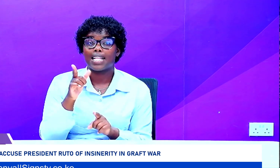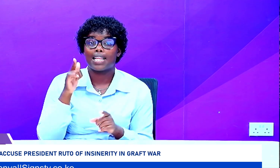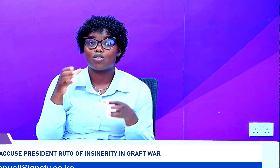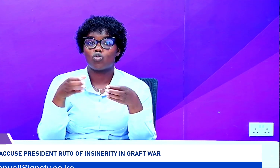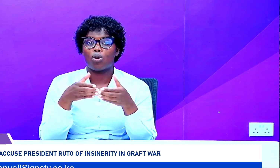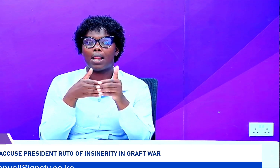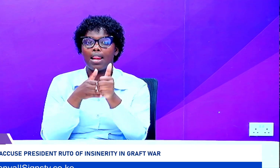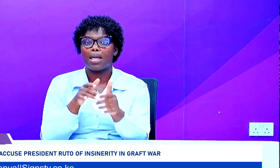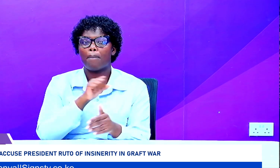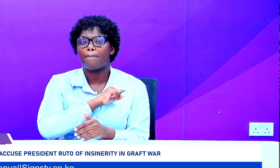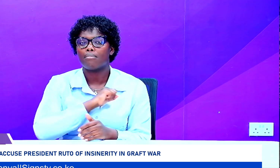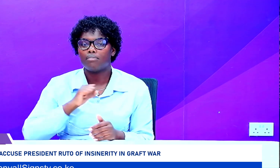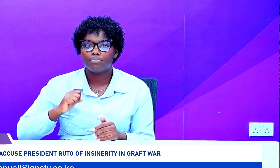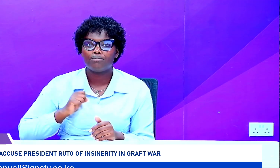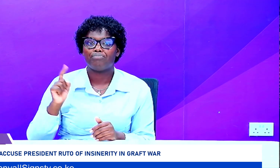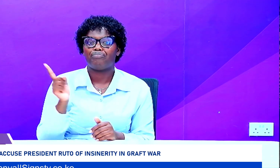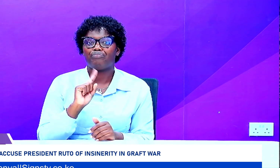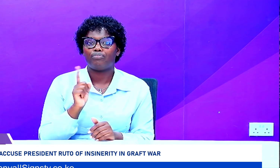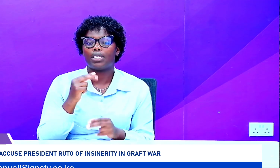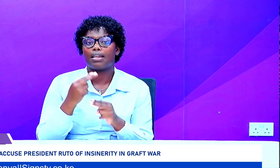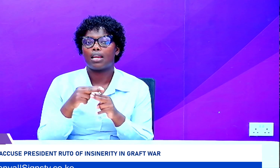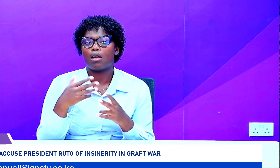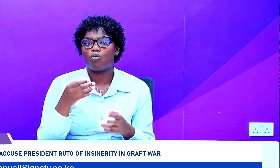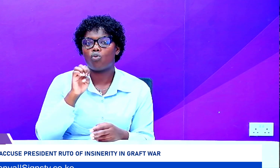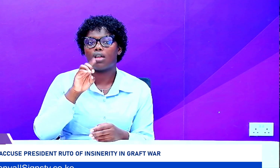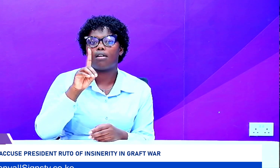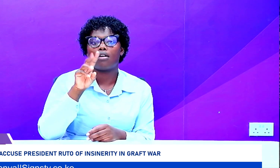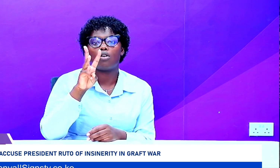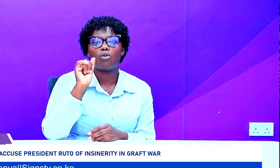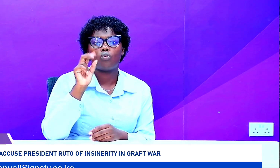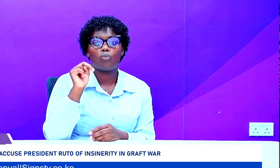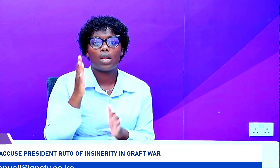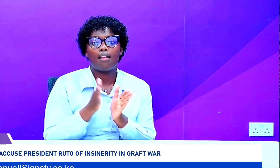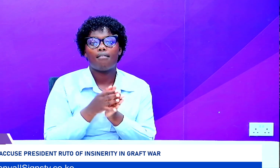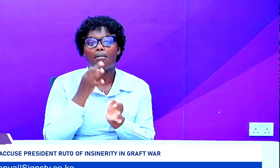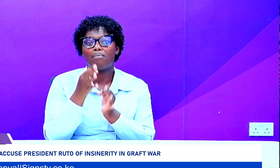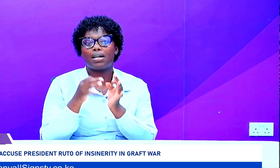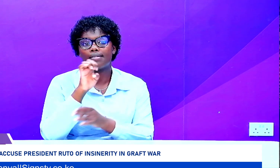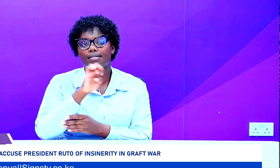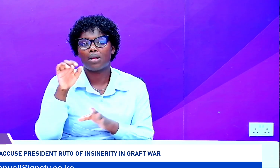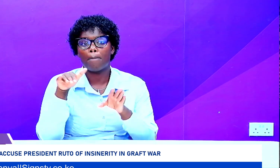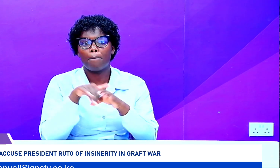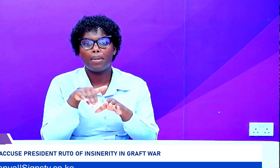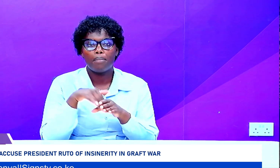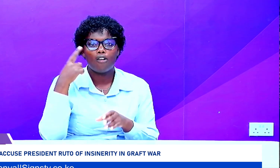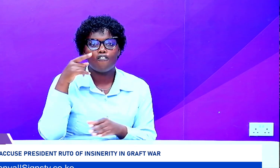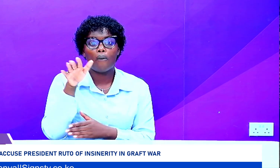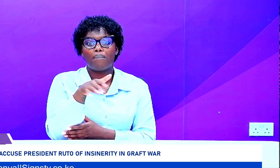William Ruto of being insincere in the national fight against corruption.